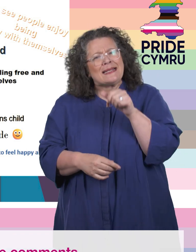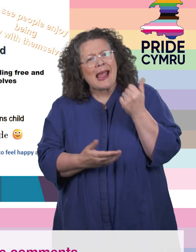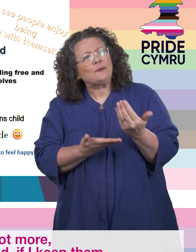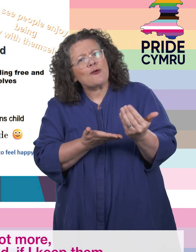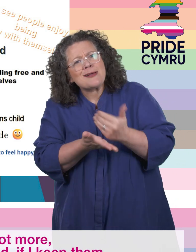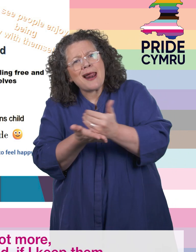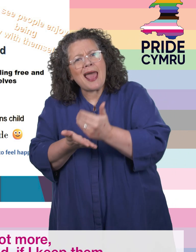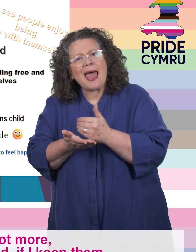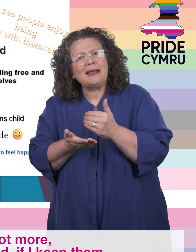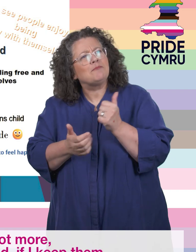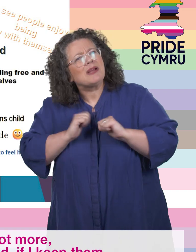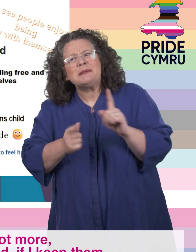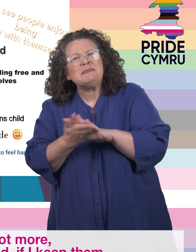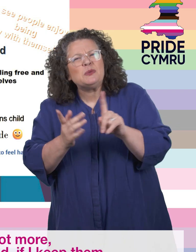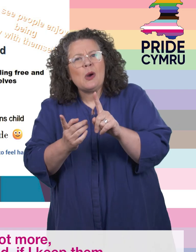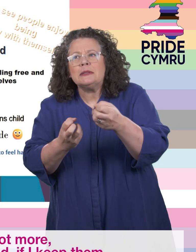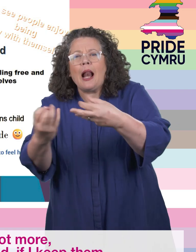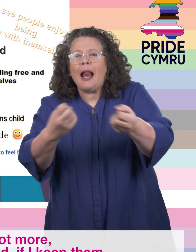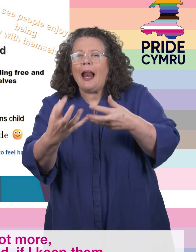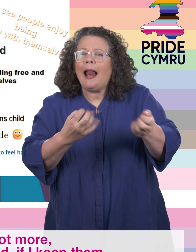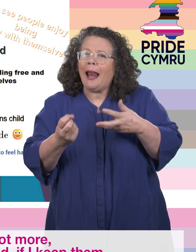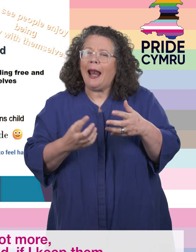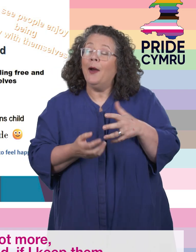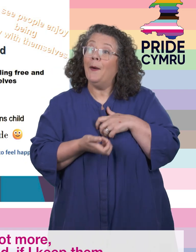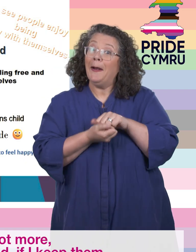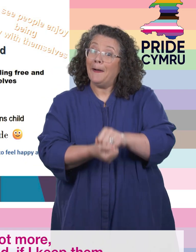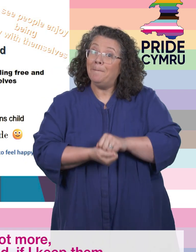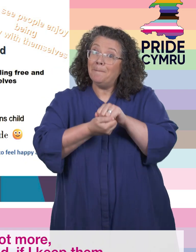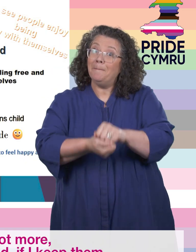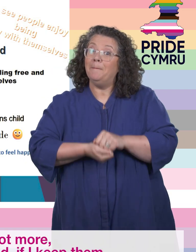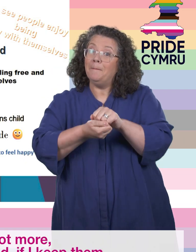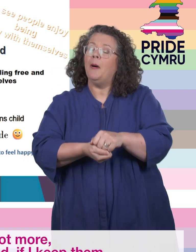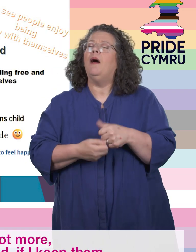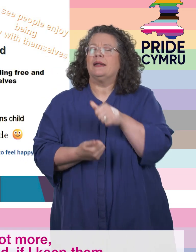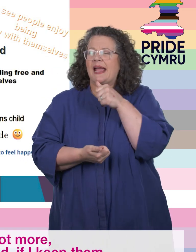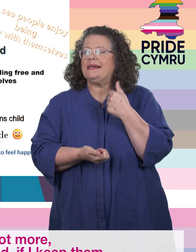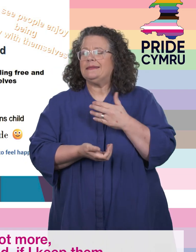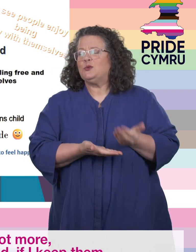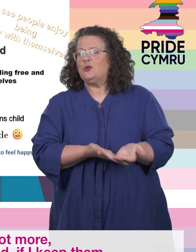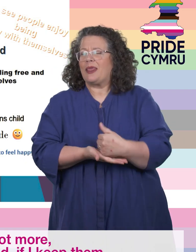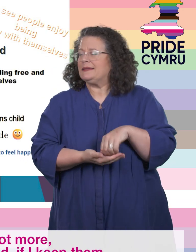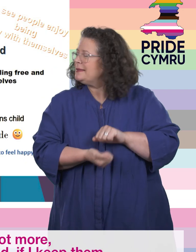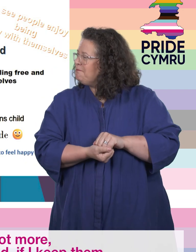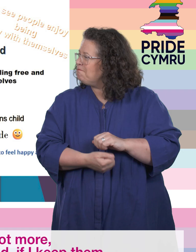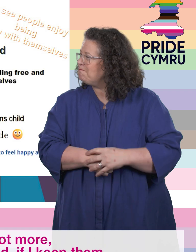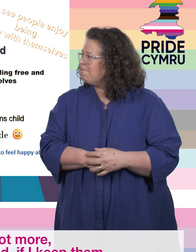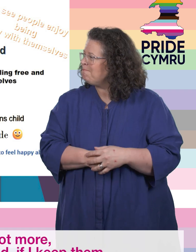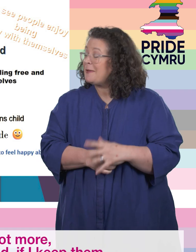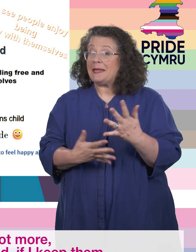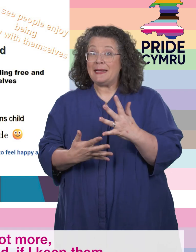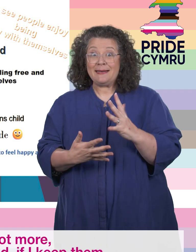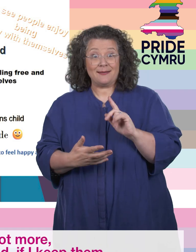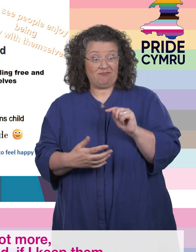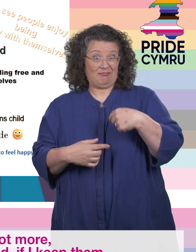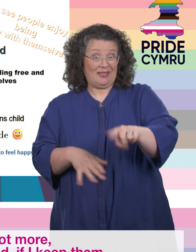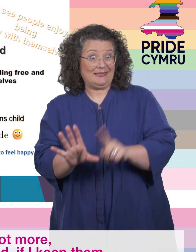columns. Obviously, we've got a lot more. And it'd be nice to collect them and sort of keep them.